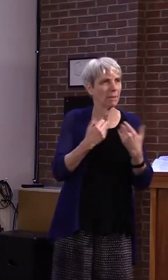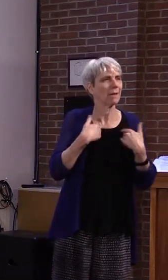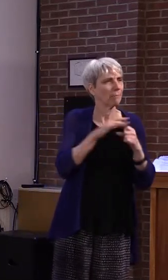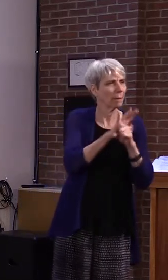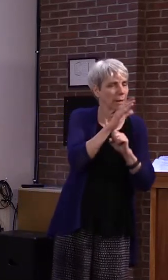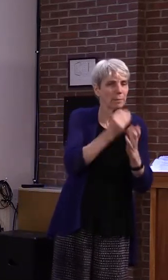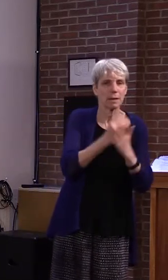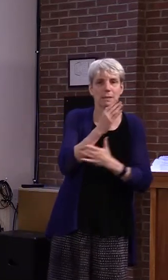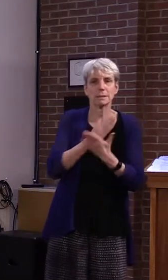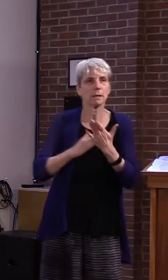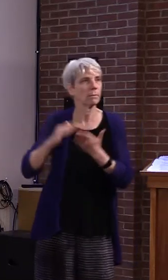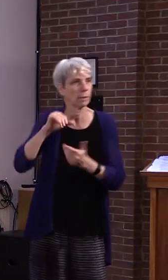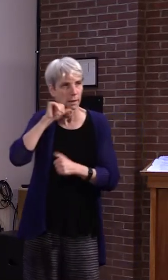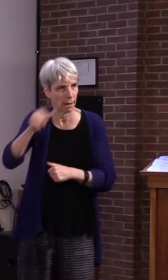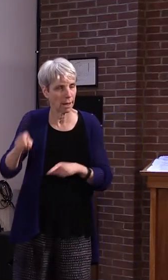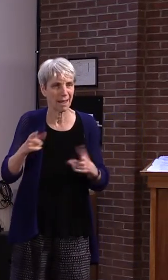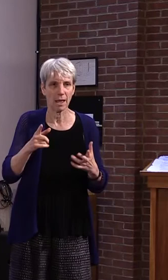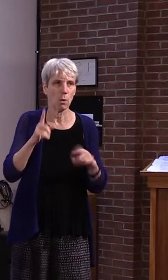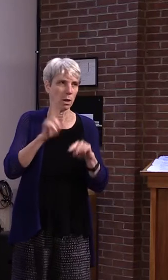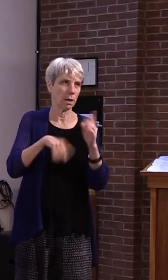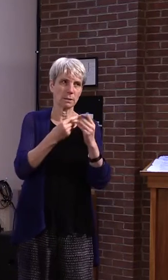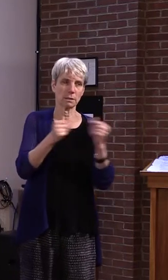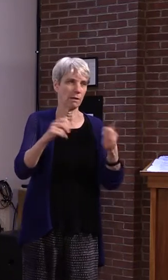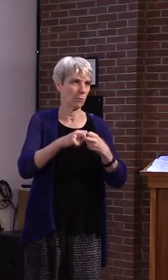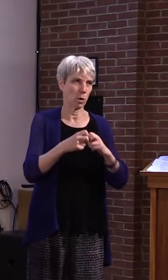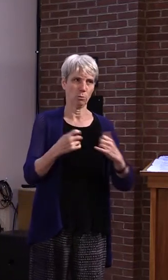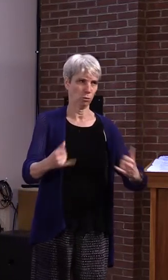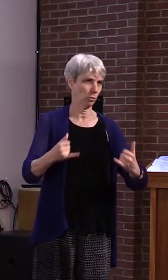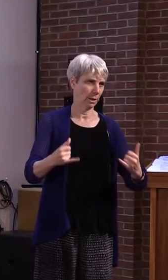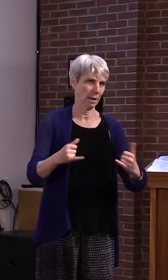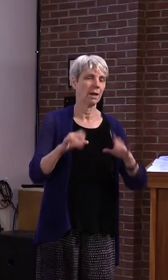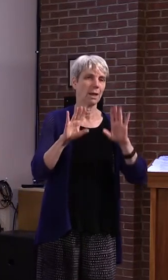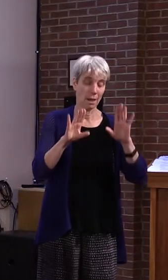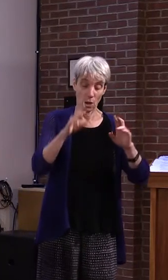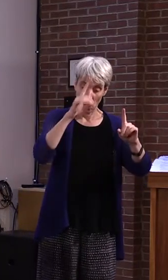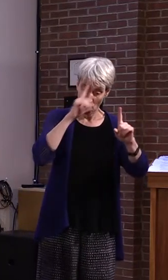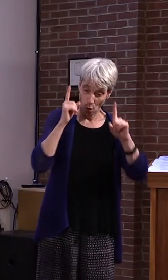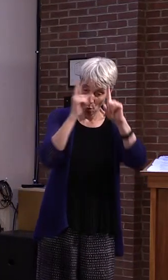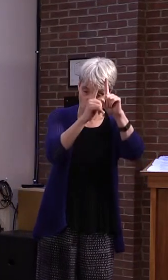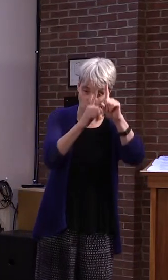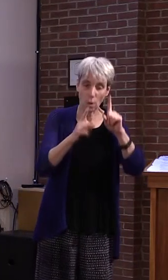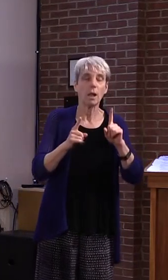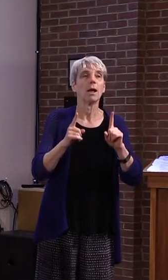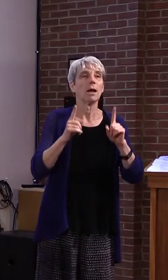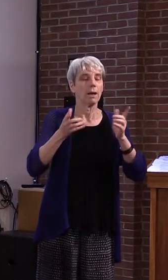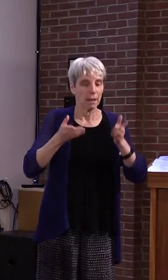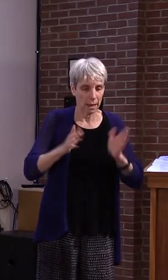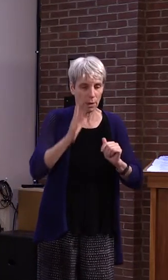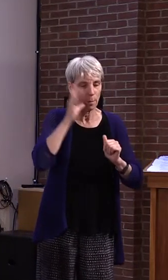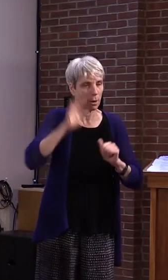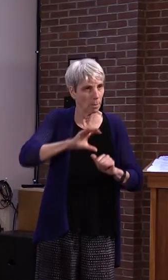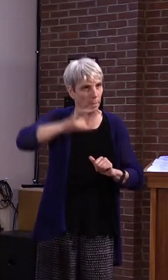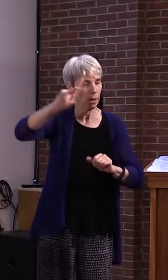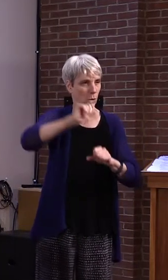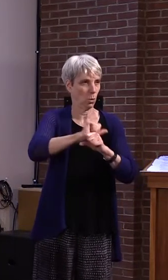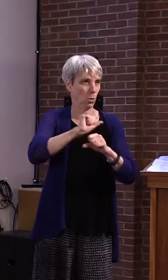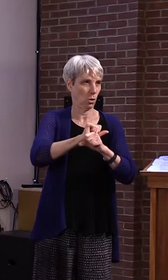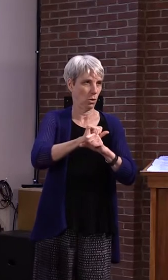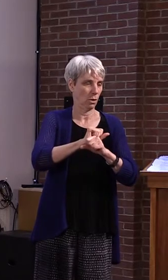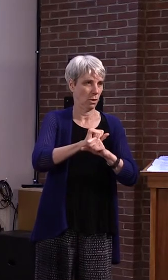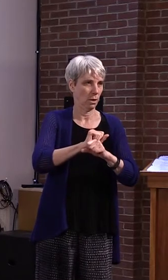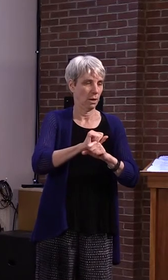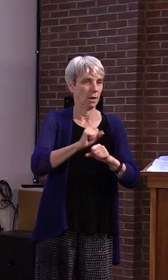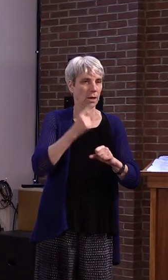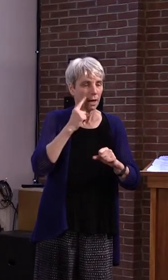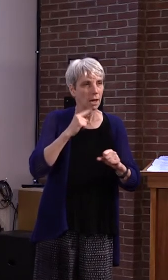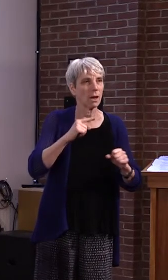facing. Rather, it's just intended right now to provide additional capacity around the state based on the need we're seeing from the